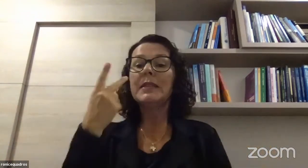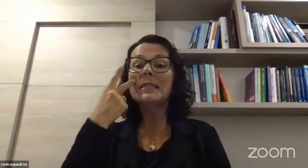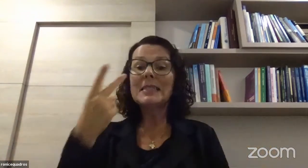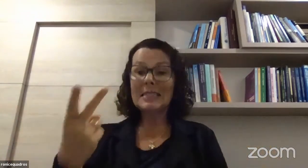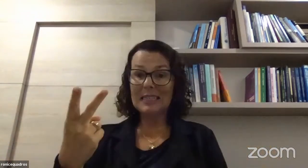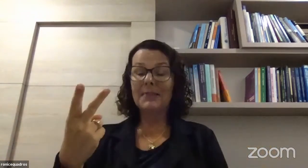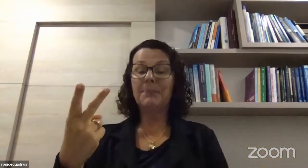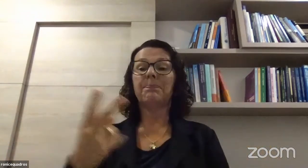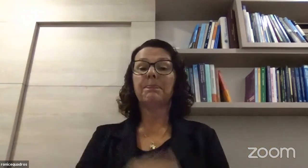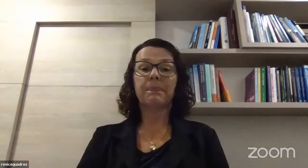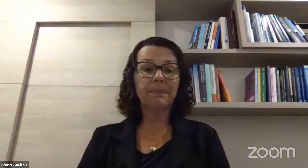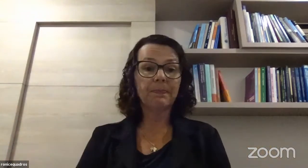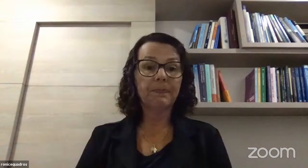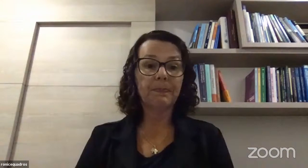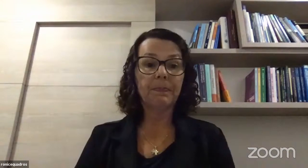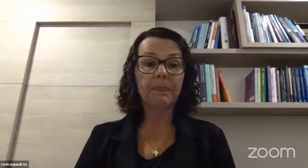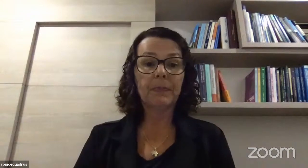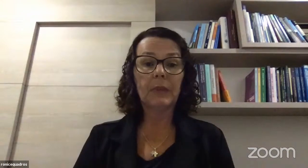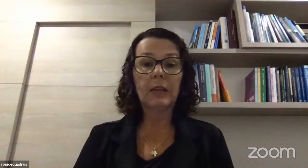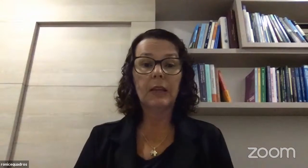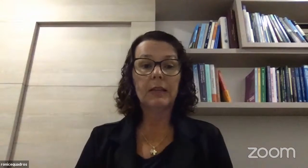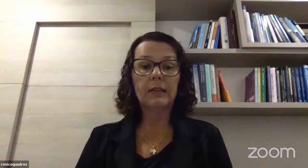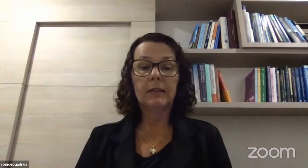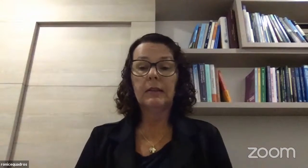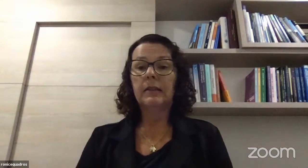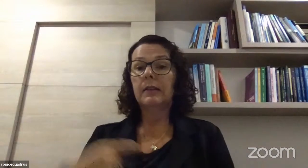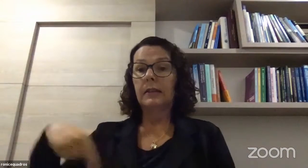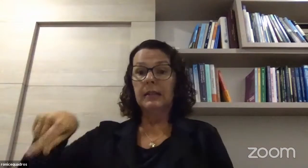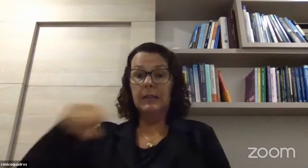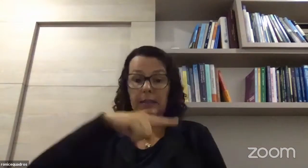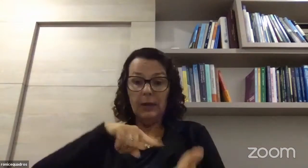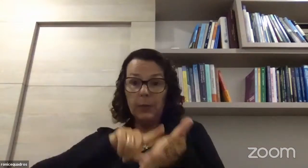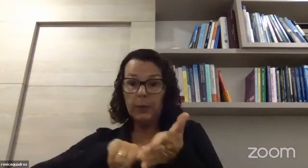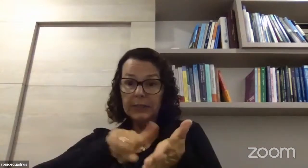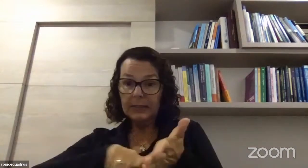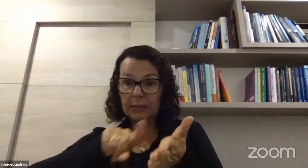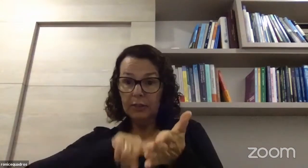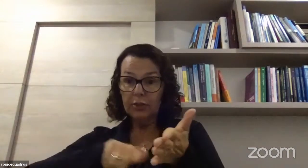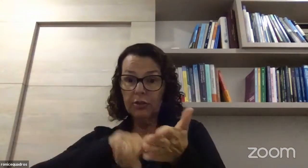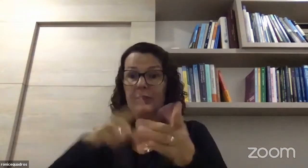My last topic is empowerment of sign language.